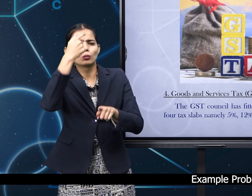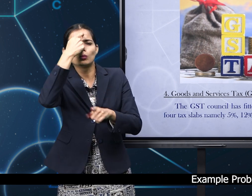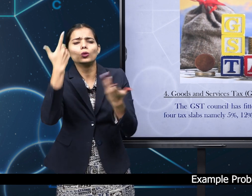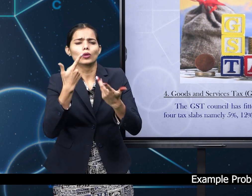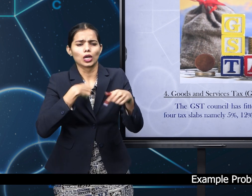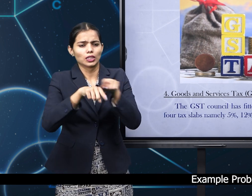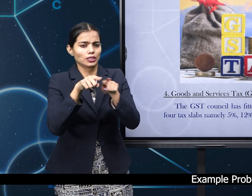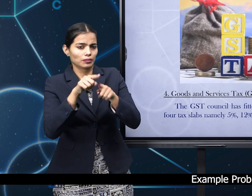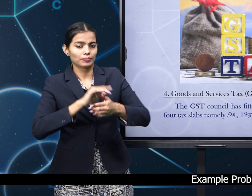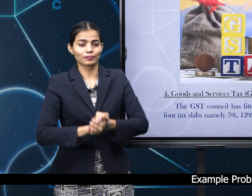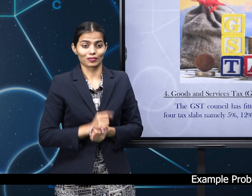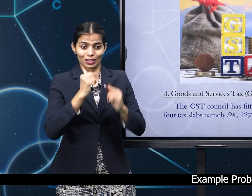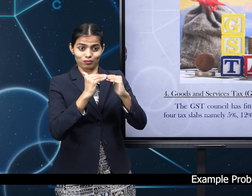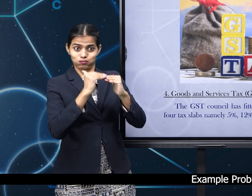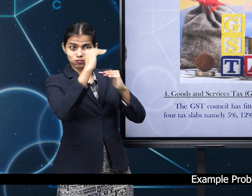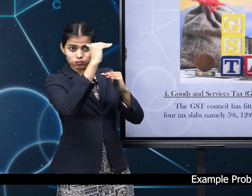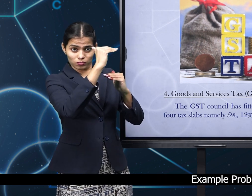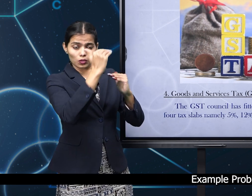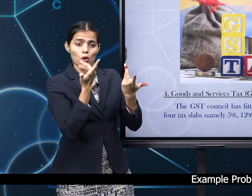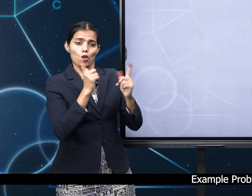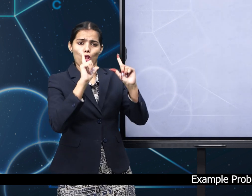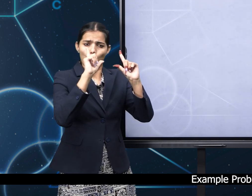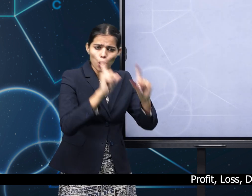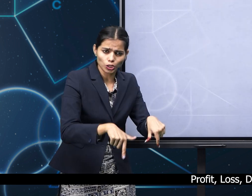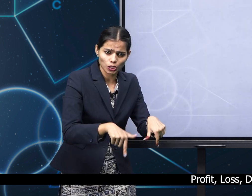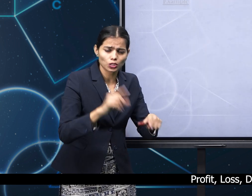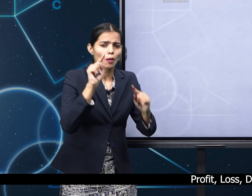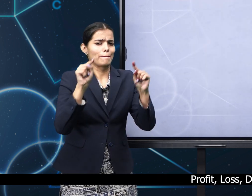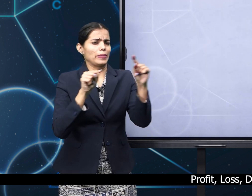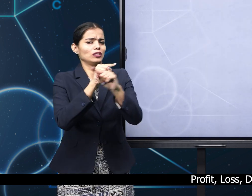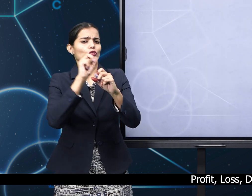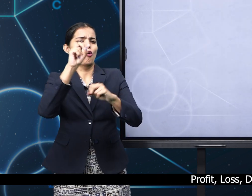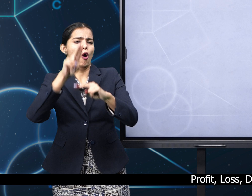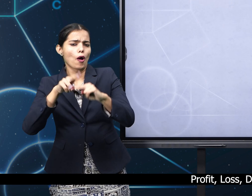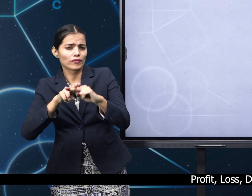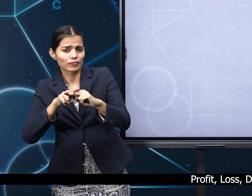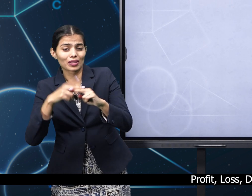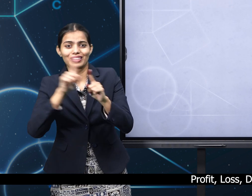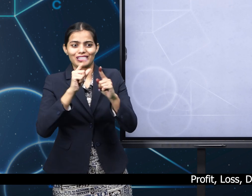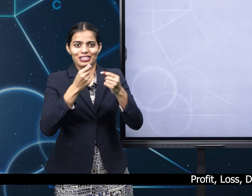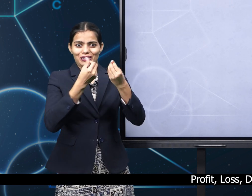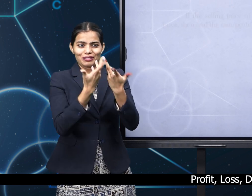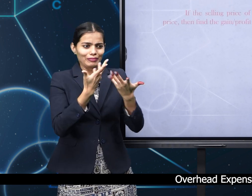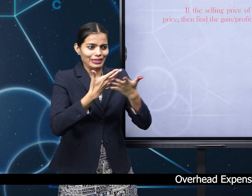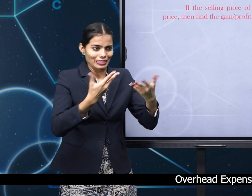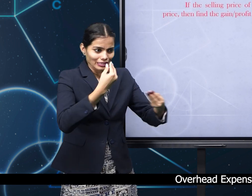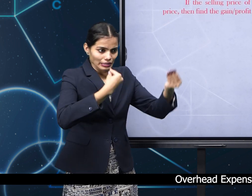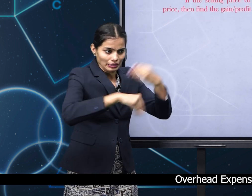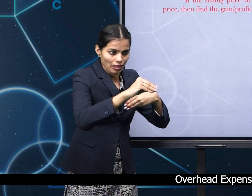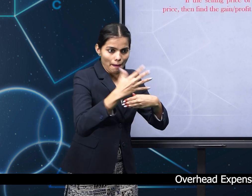Examples, problems on profit, loss, discount, overhead expenses